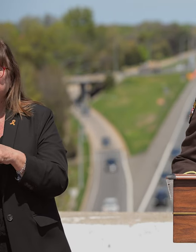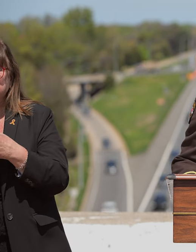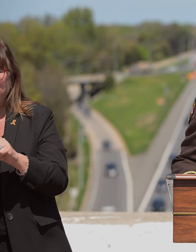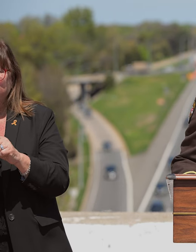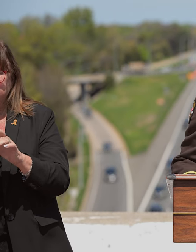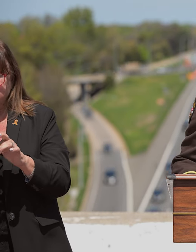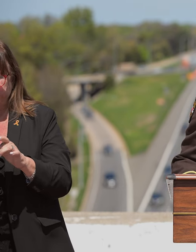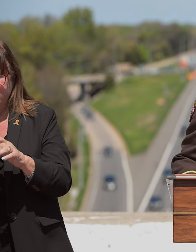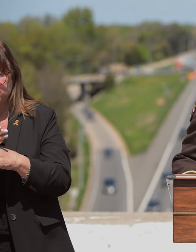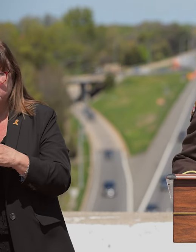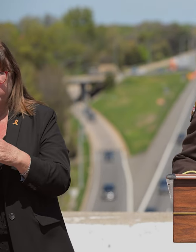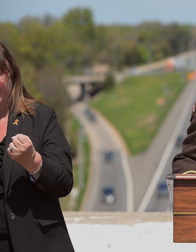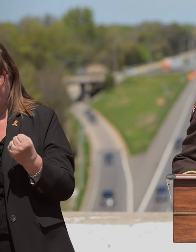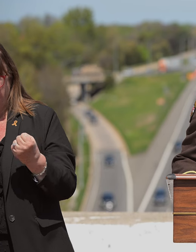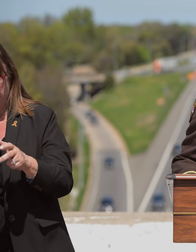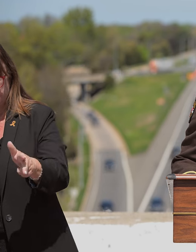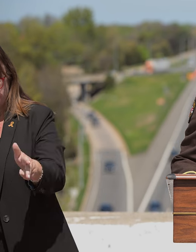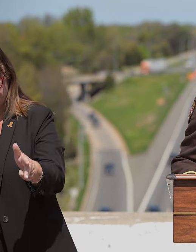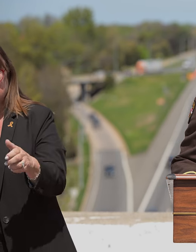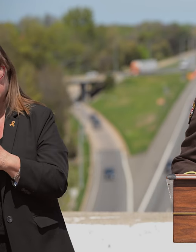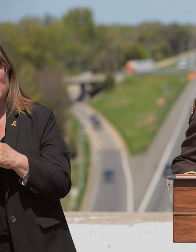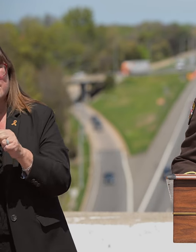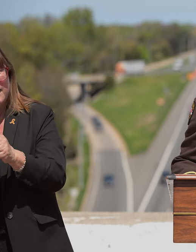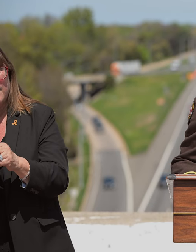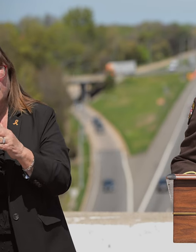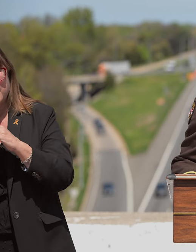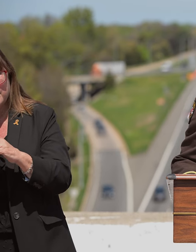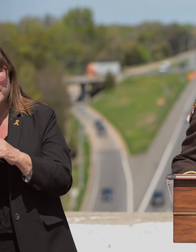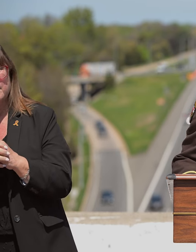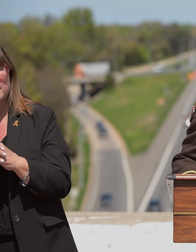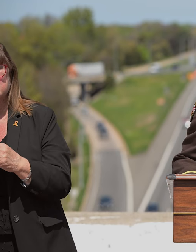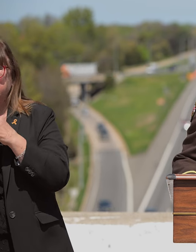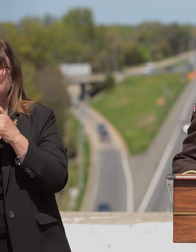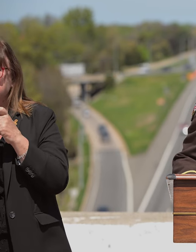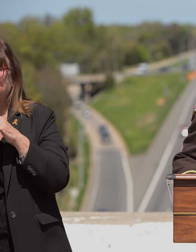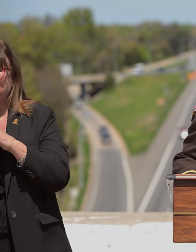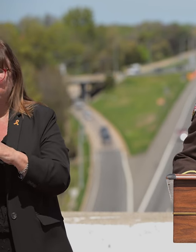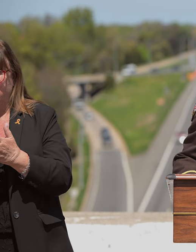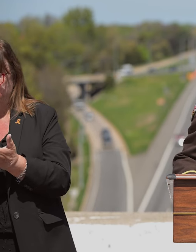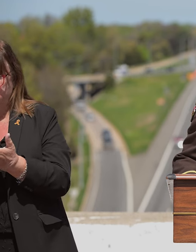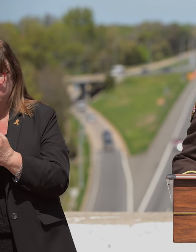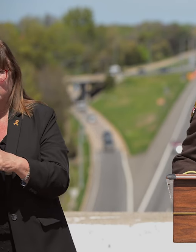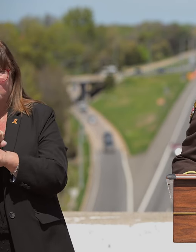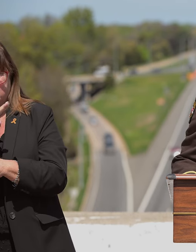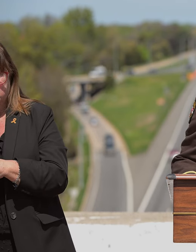vehicles, following the posted speed limit, especially when speed limits are reduced within work